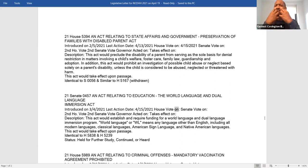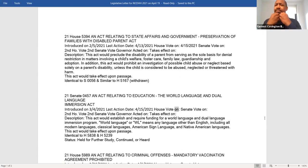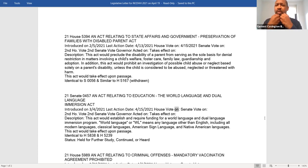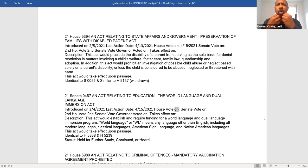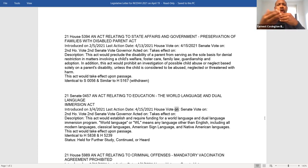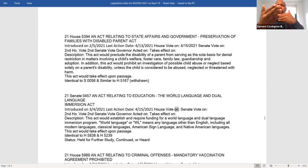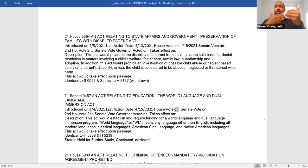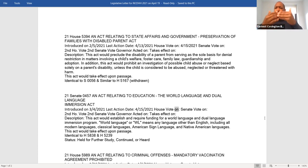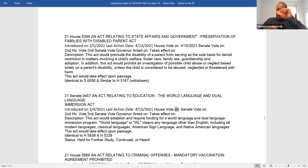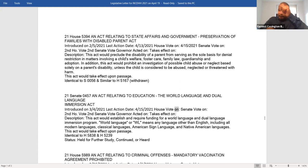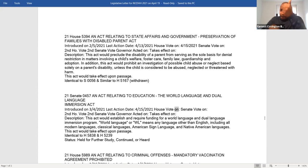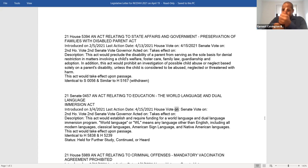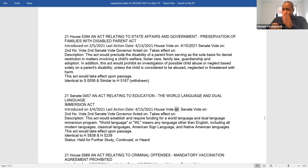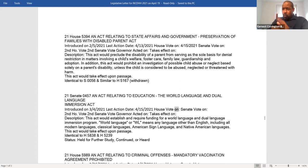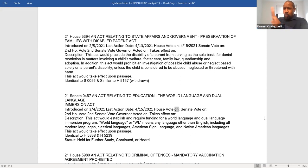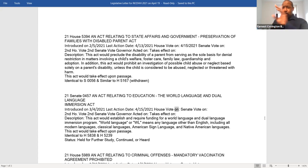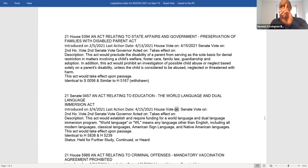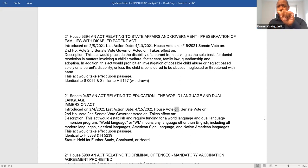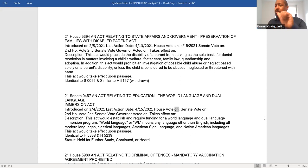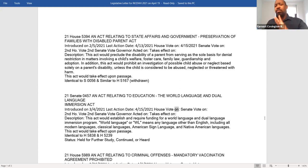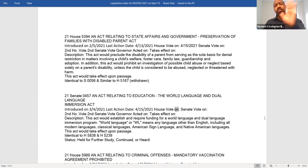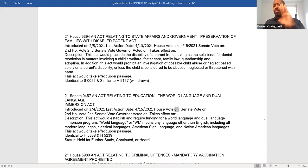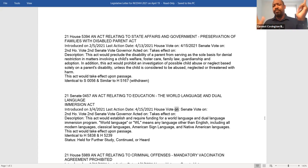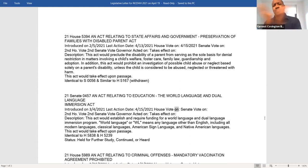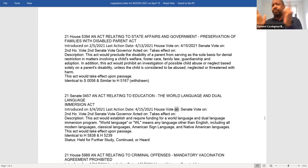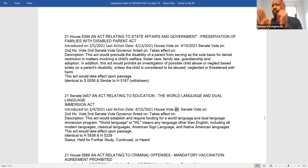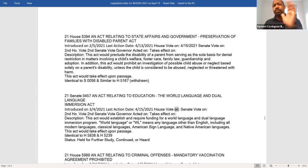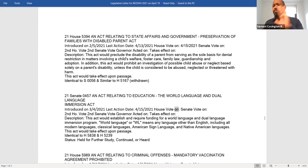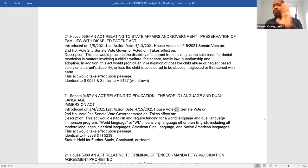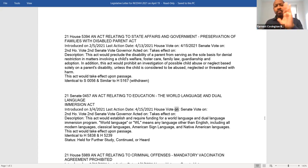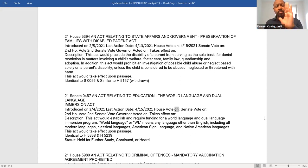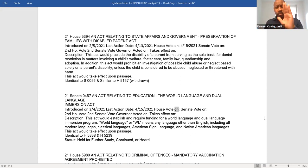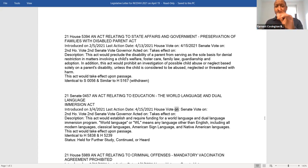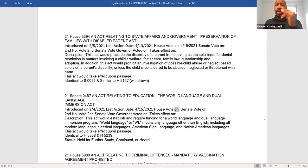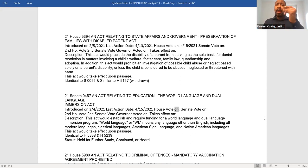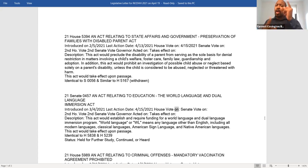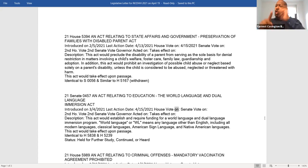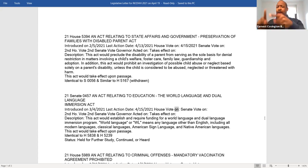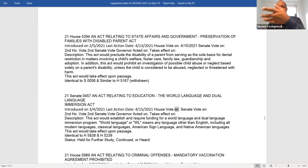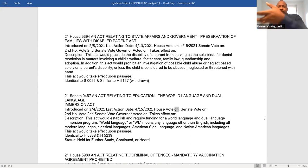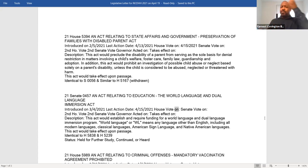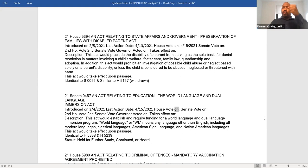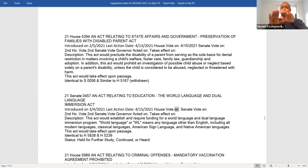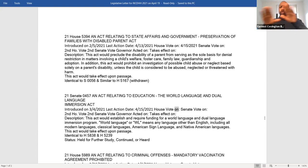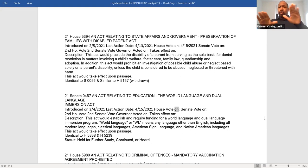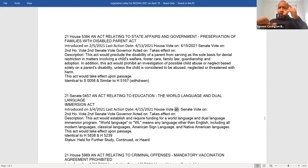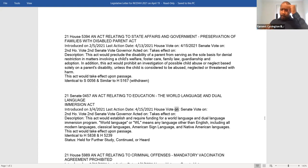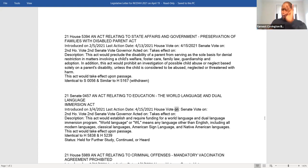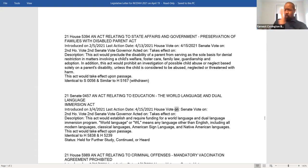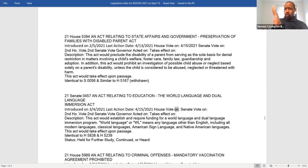be some abuse or neglect for children, but it cannot only be solely on the